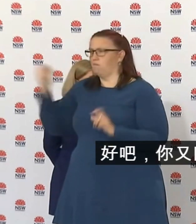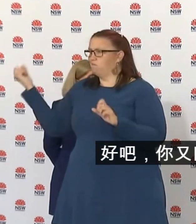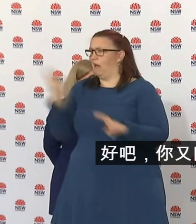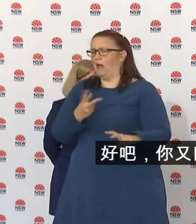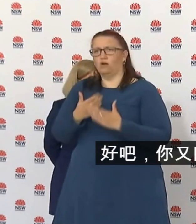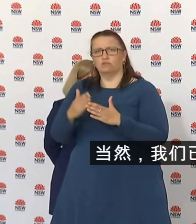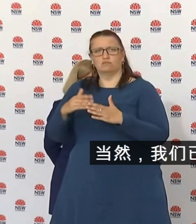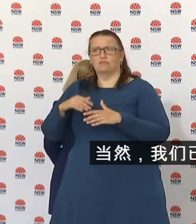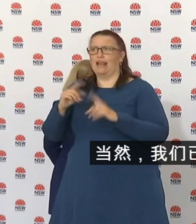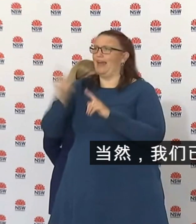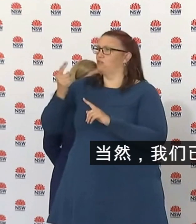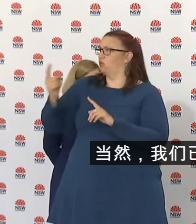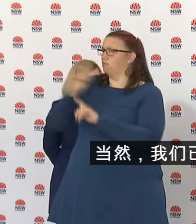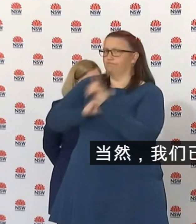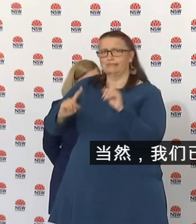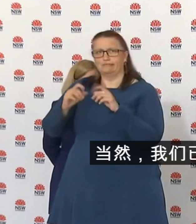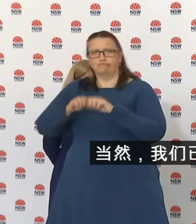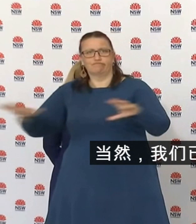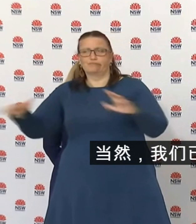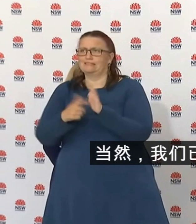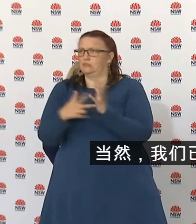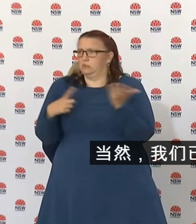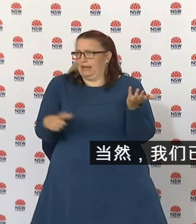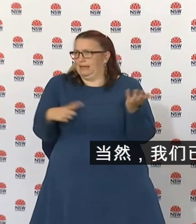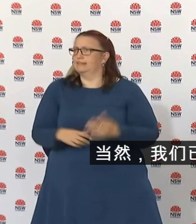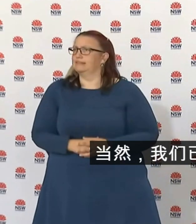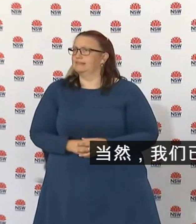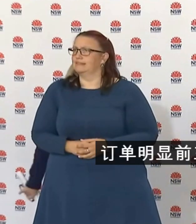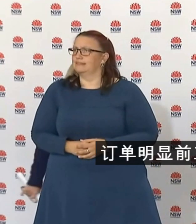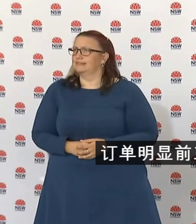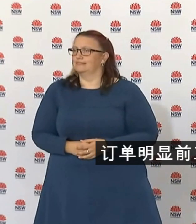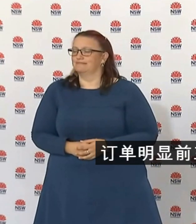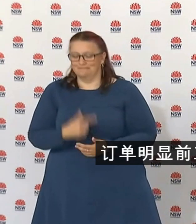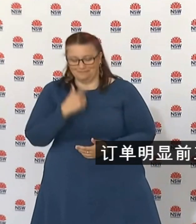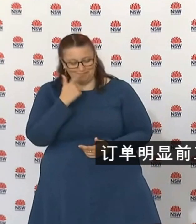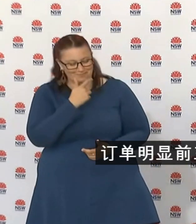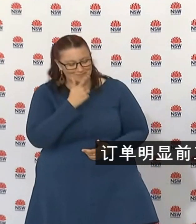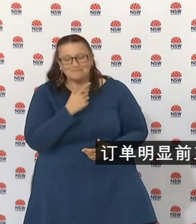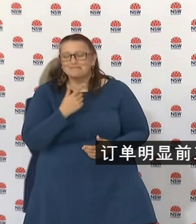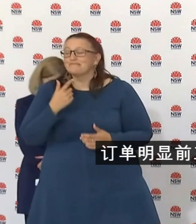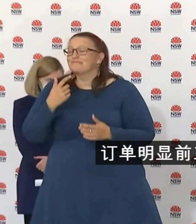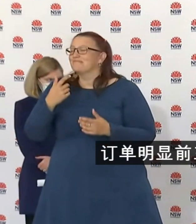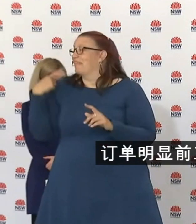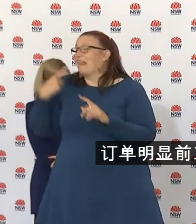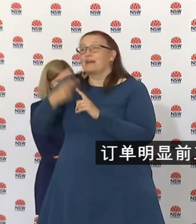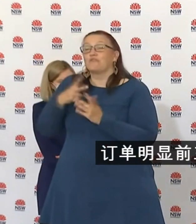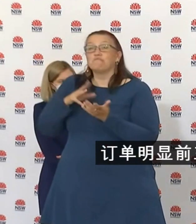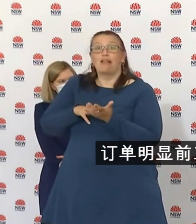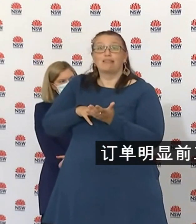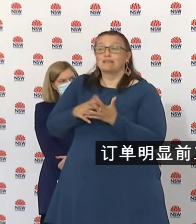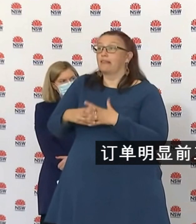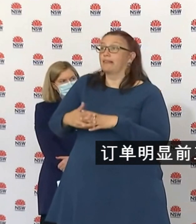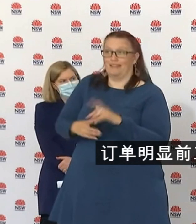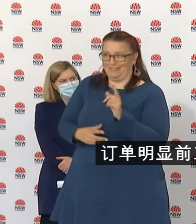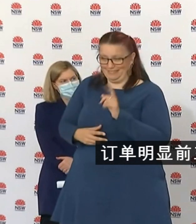police perspective is, of course, we have been out for 18 months enforcing the health orders. Obviously, pre-Delta, infection